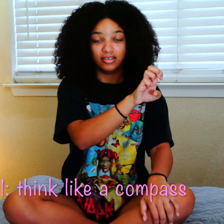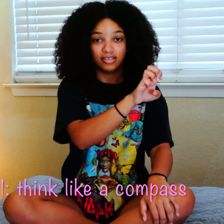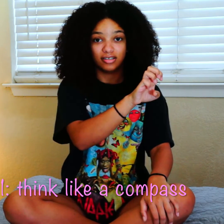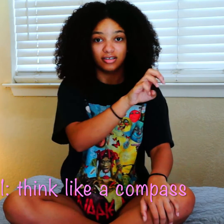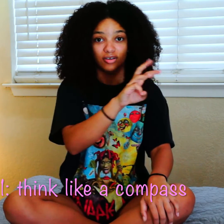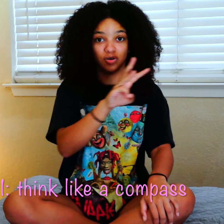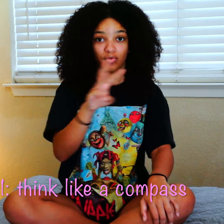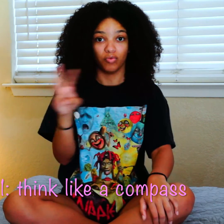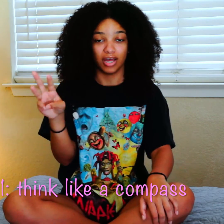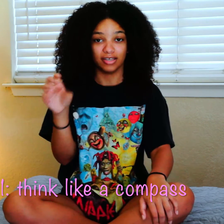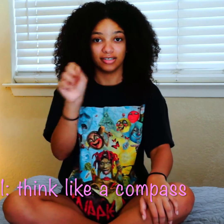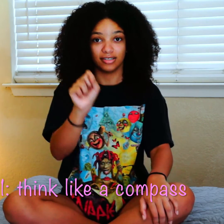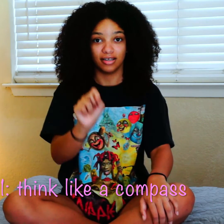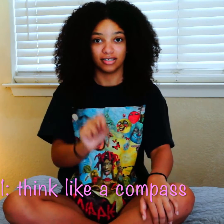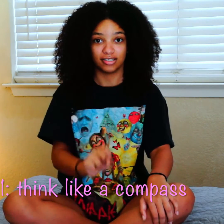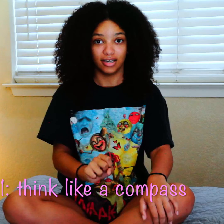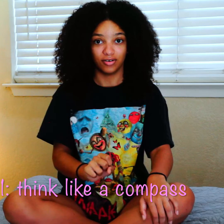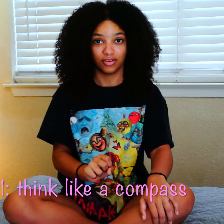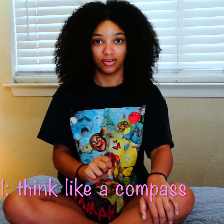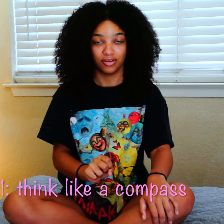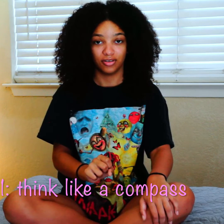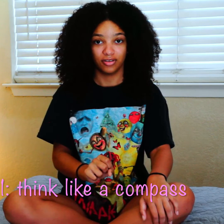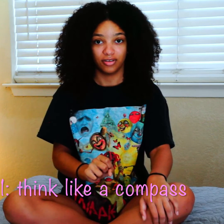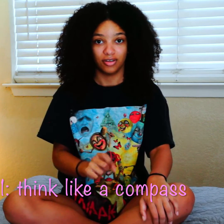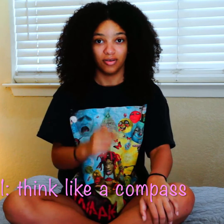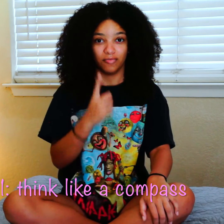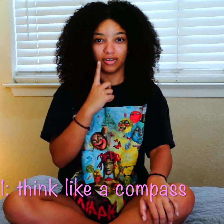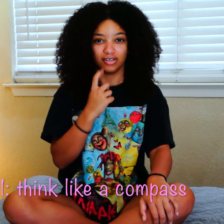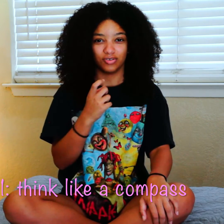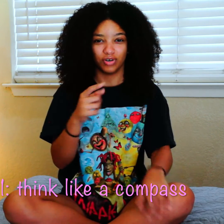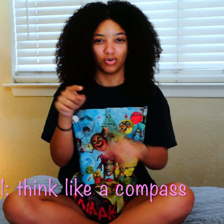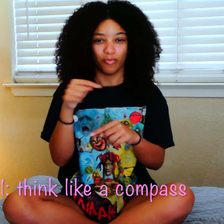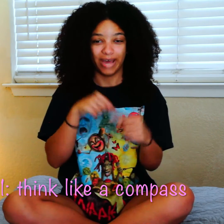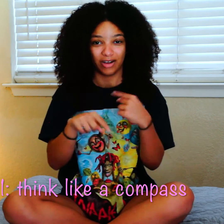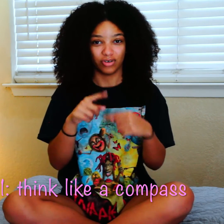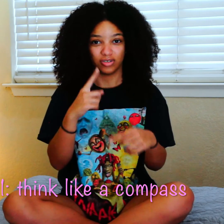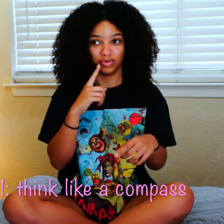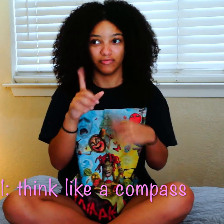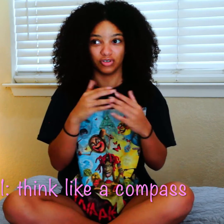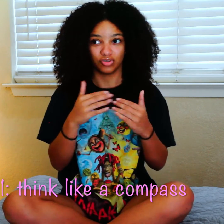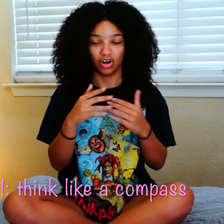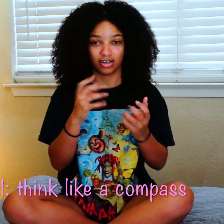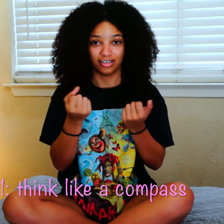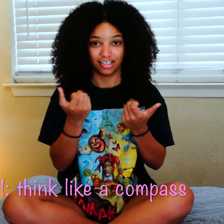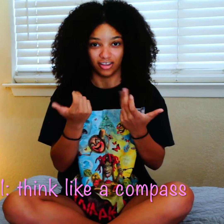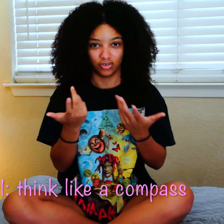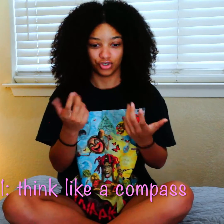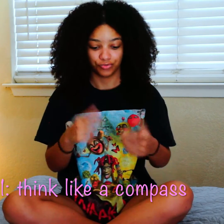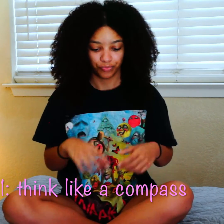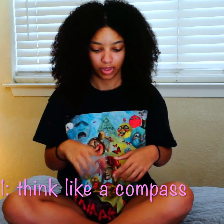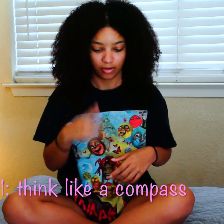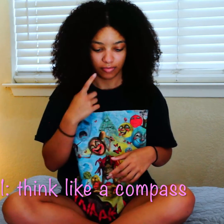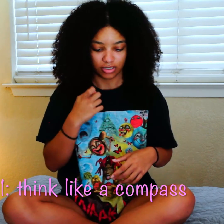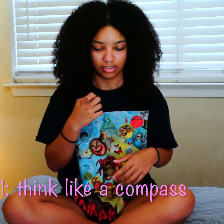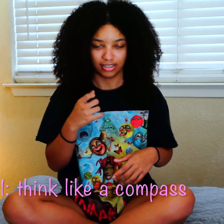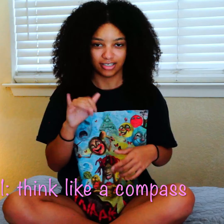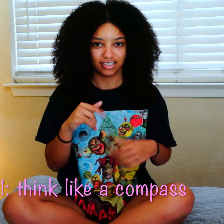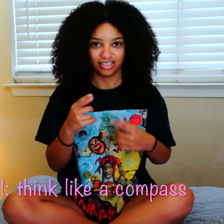east, west, south. Because you want to go backwards whenever you're talking in sign language. Because that's just how